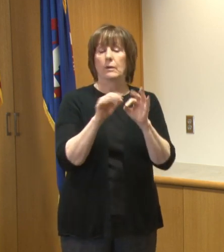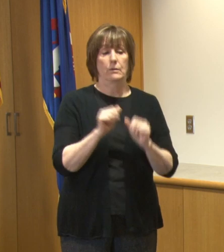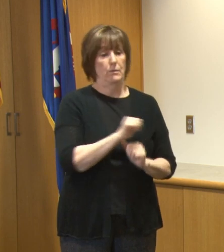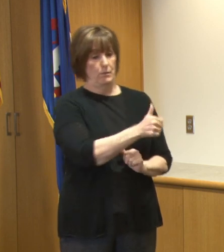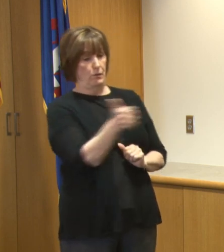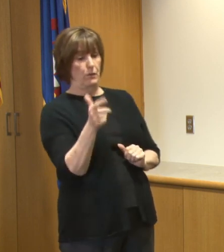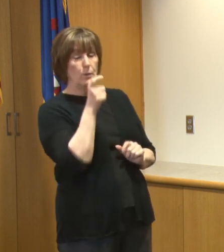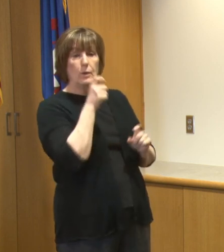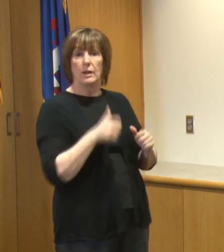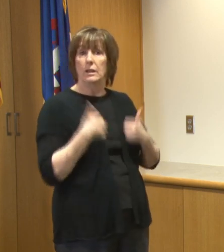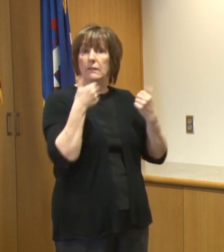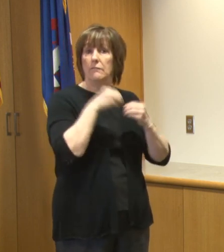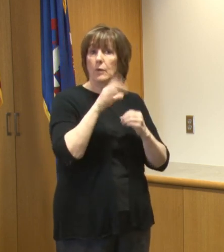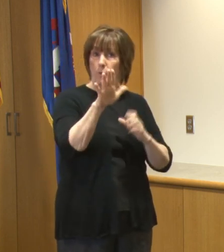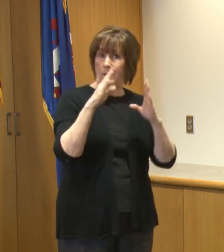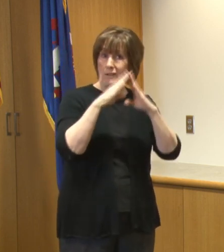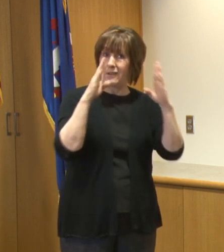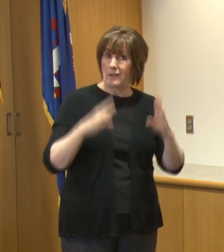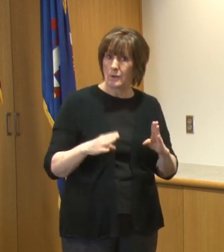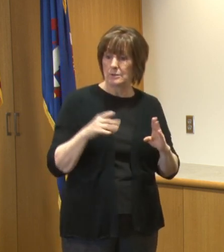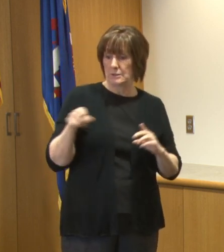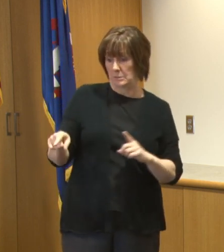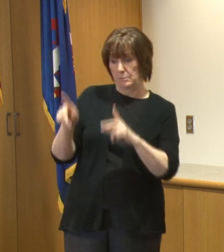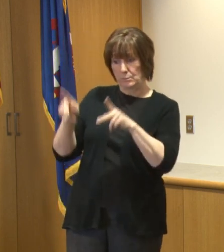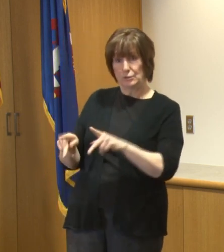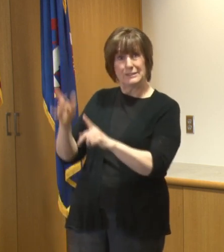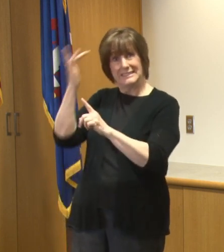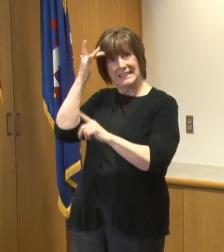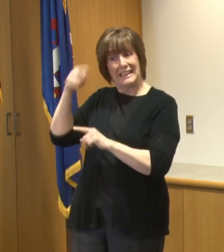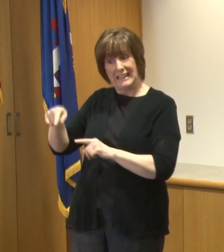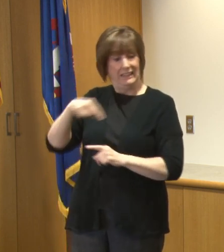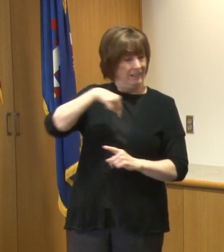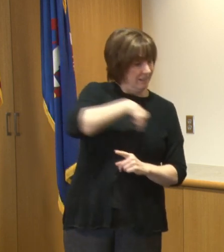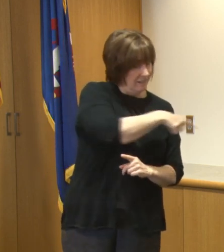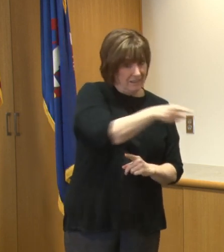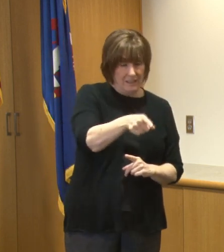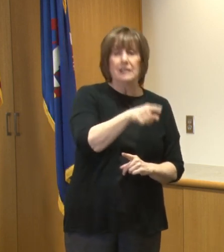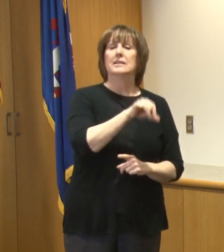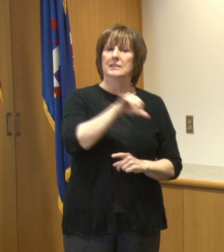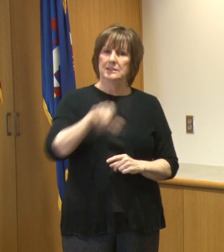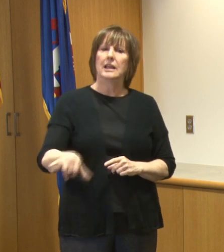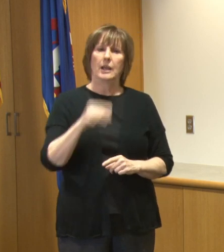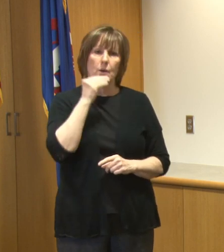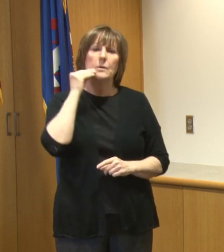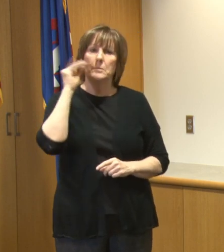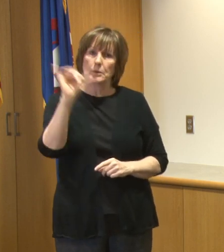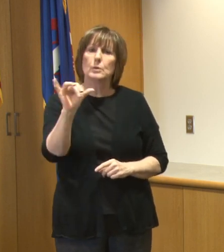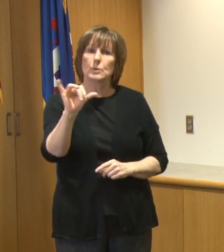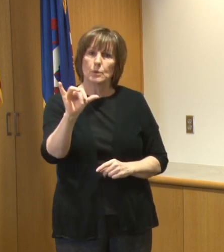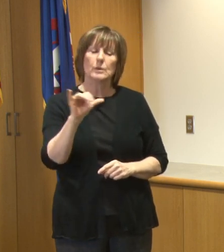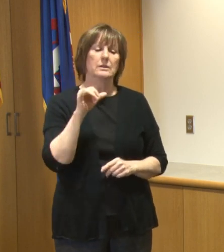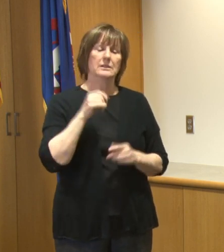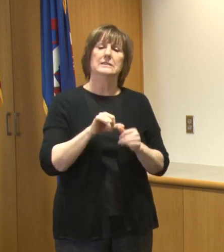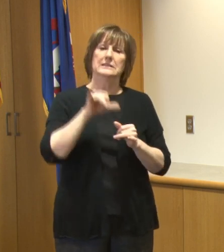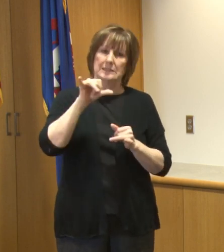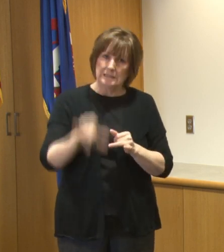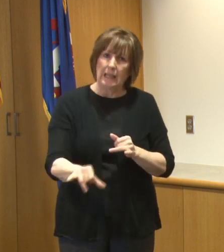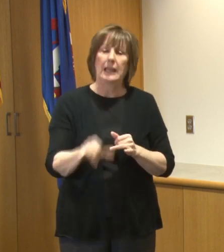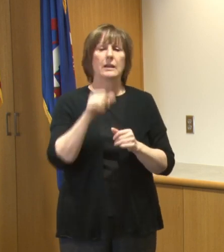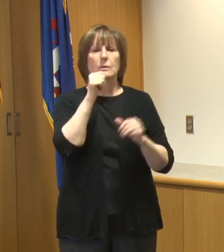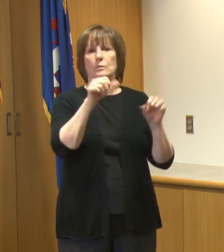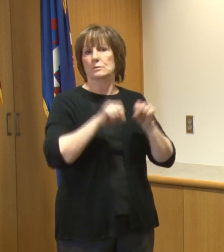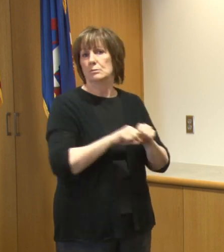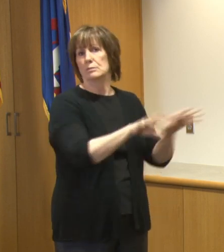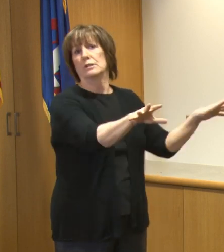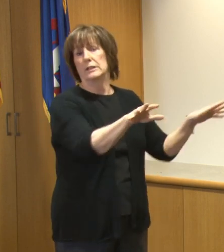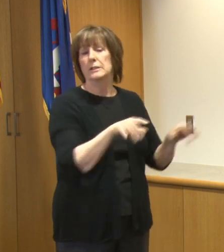people living in the household of a sick person should also stay home and self-quarantine to prevent the spread of the virus. You